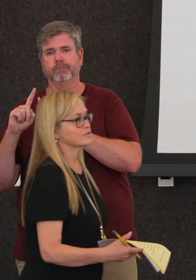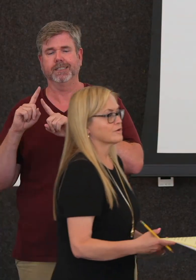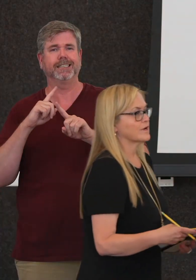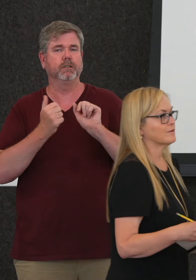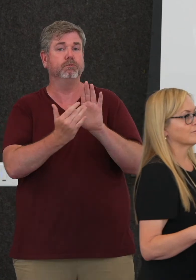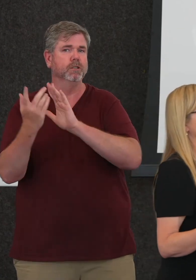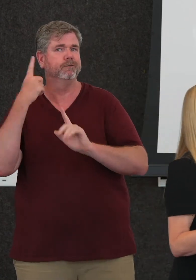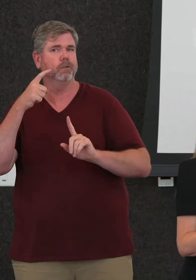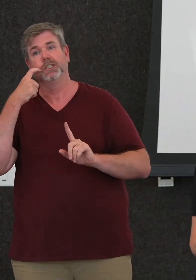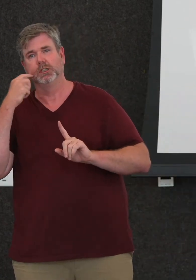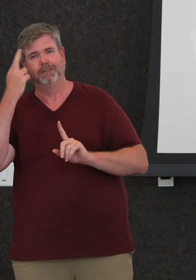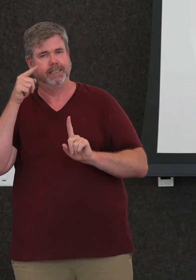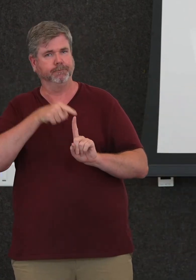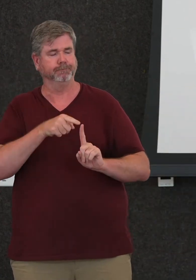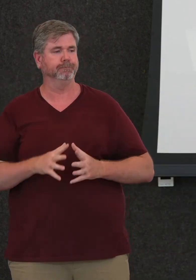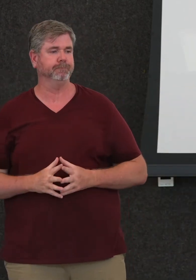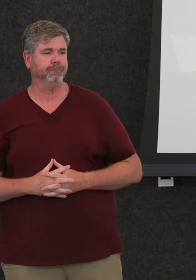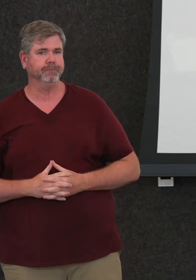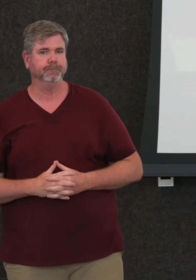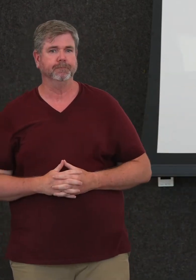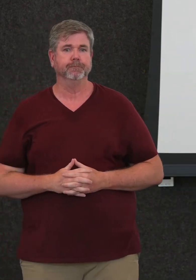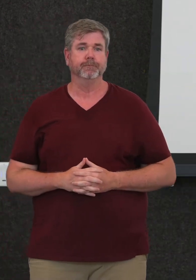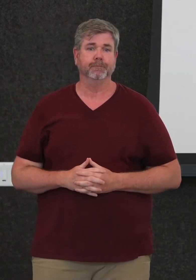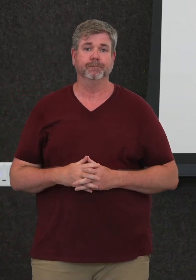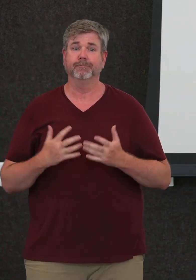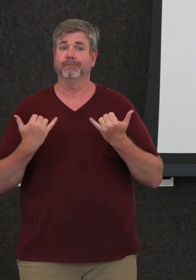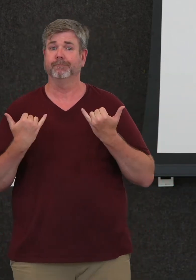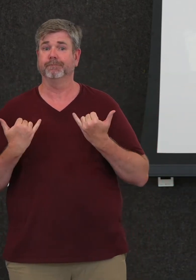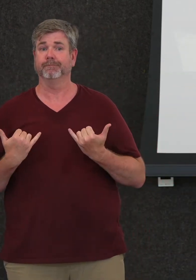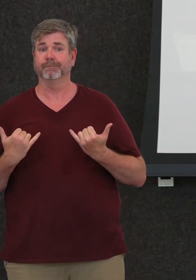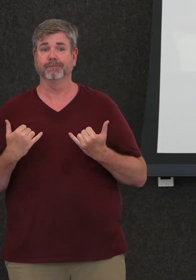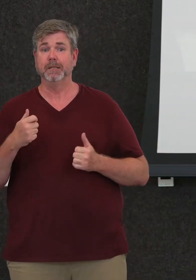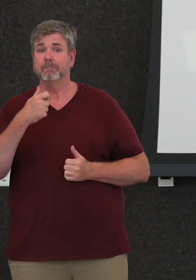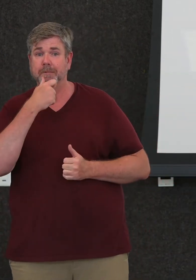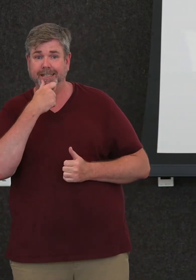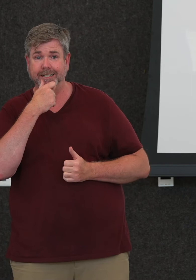Dr. So, Beth, you have a microphone? If anybody has a question.